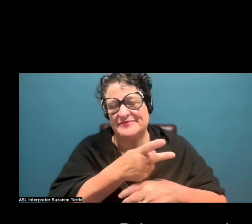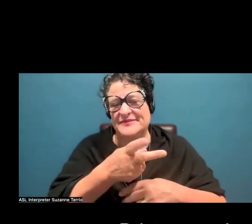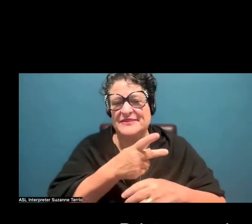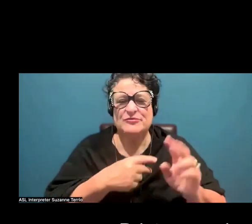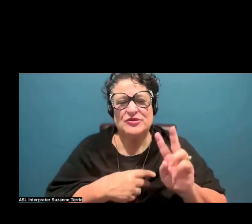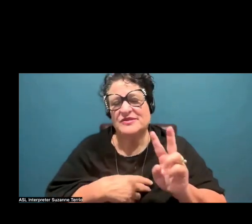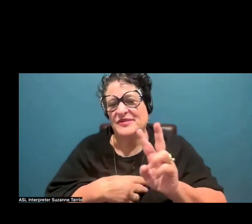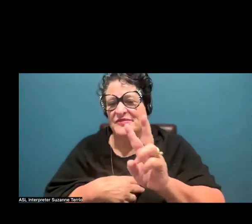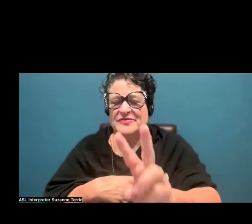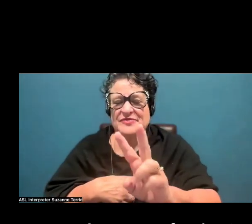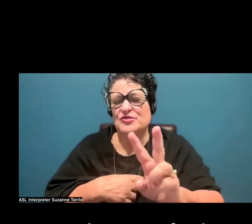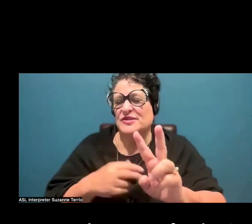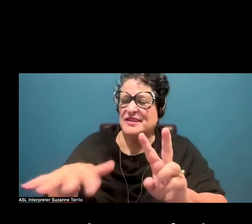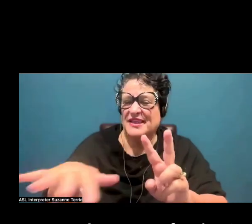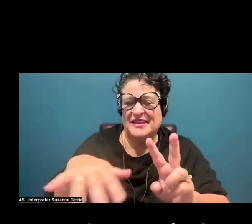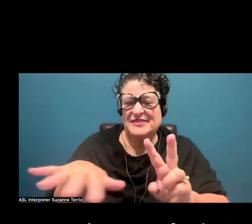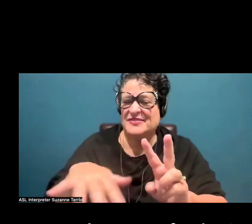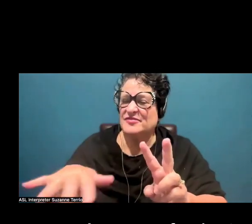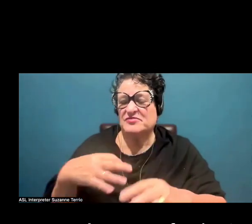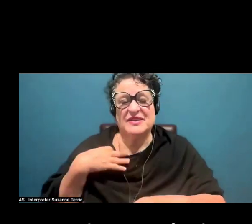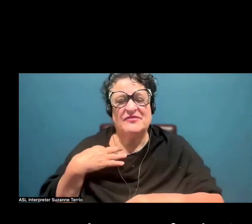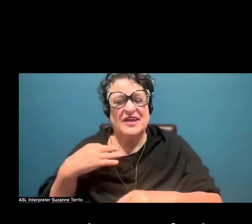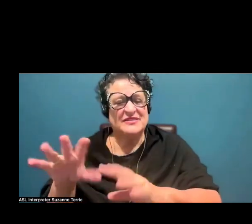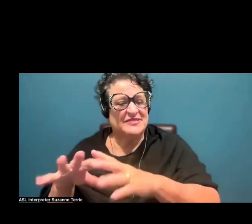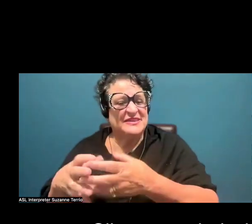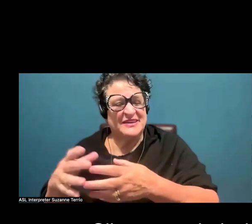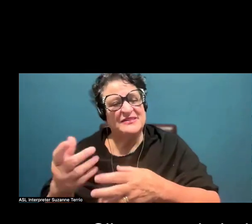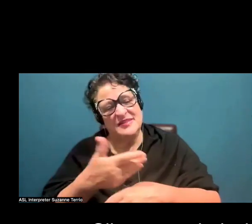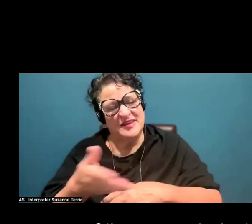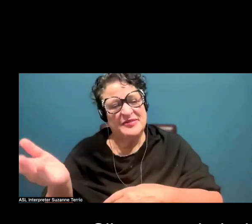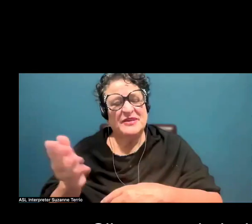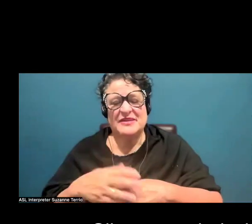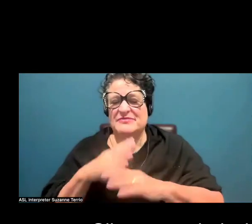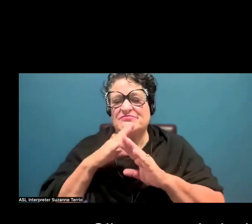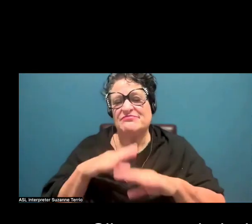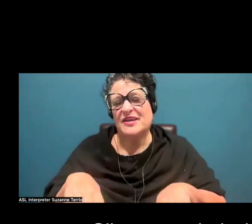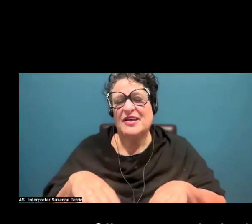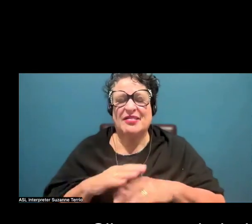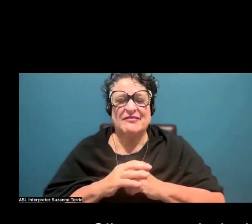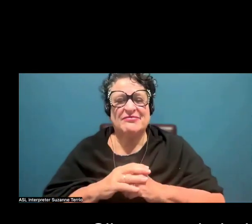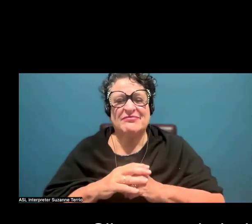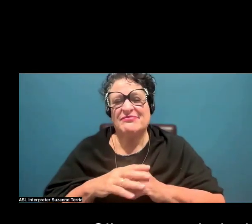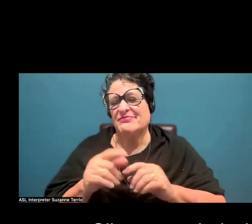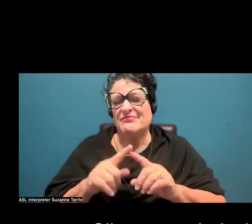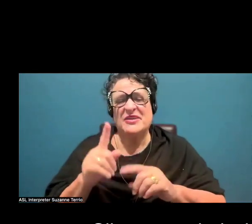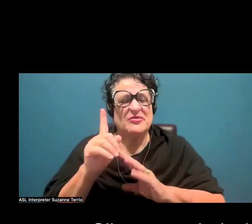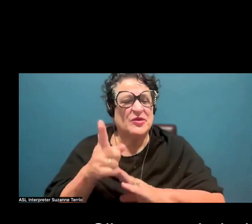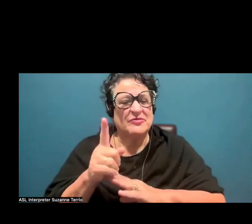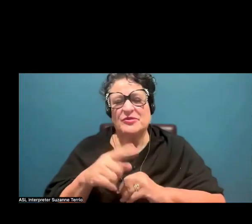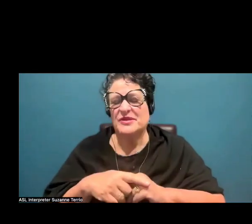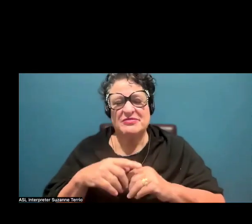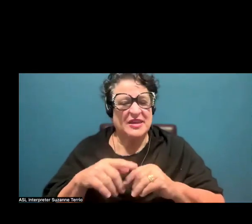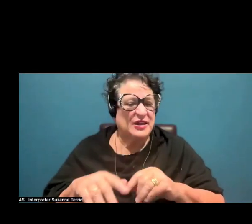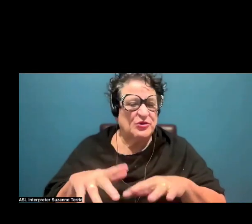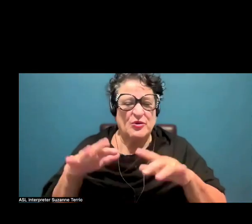for the lot entrance. A group of volunteers parts to let them pass. Silence carried with them, but it only lasts a moment before the noise starts